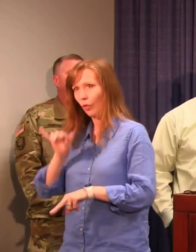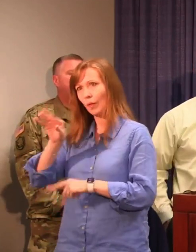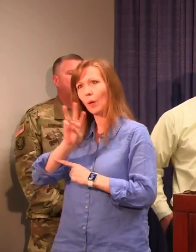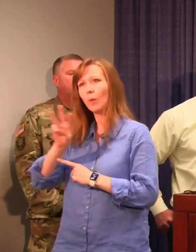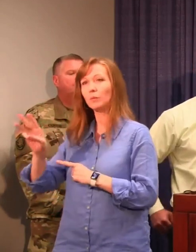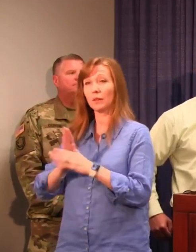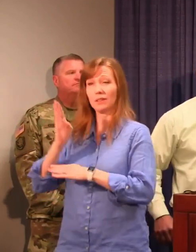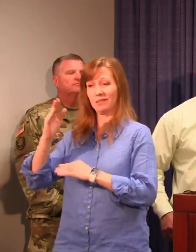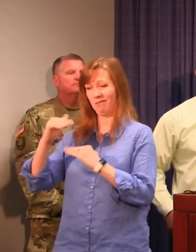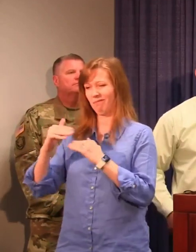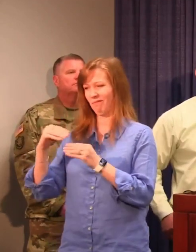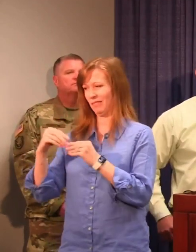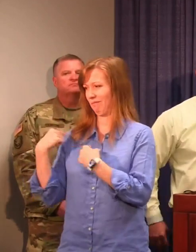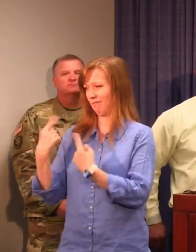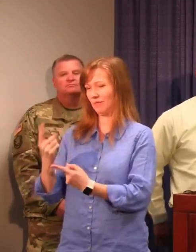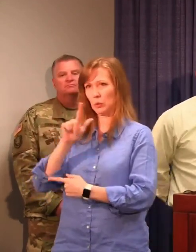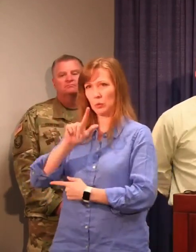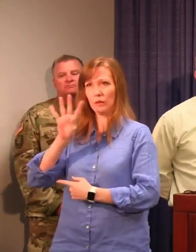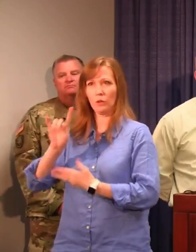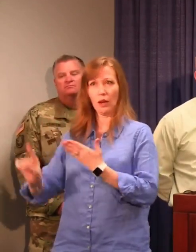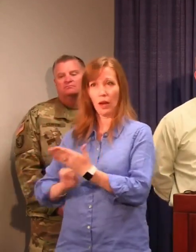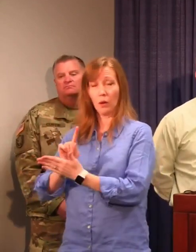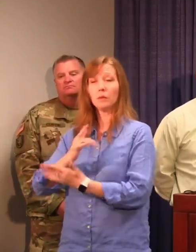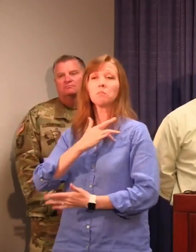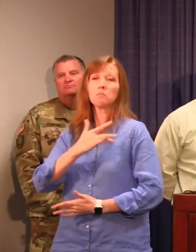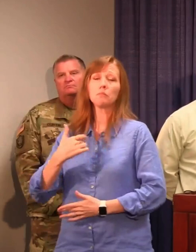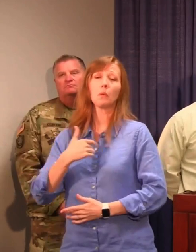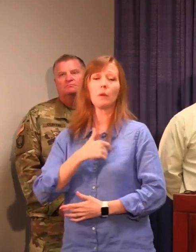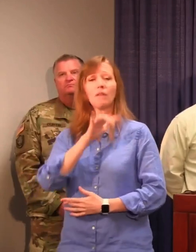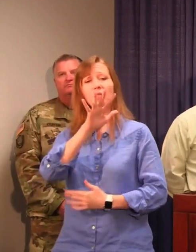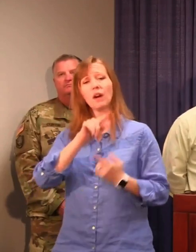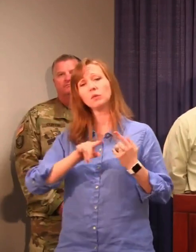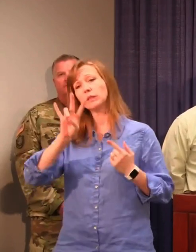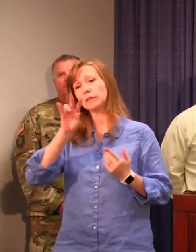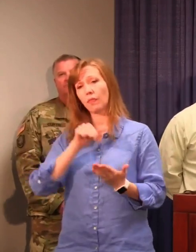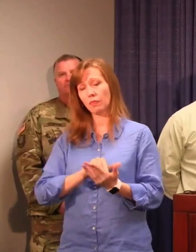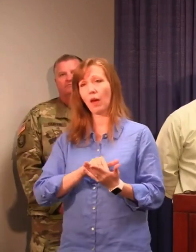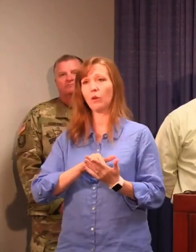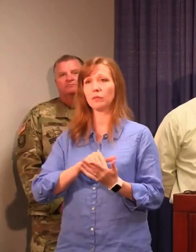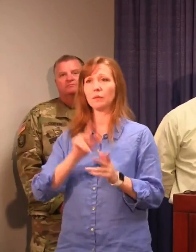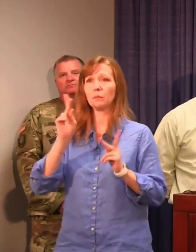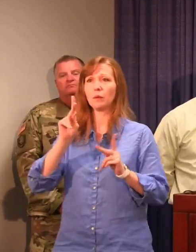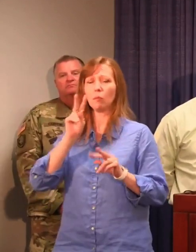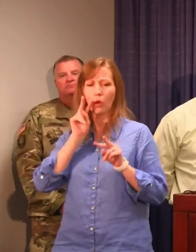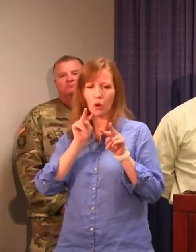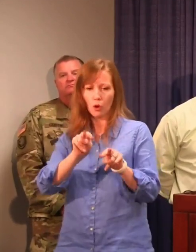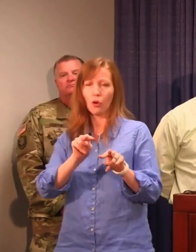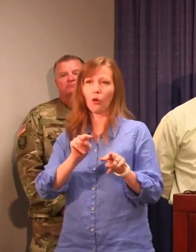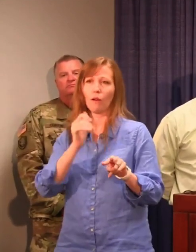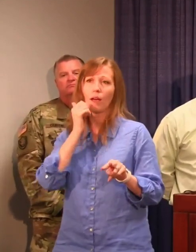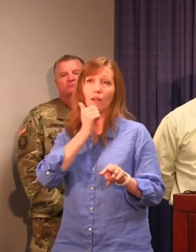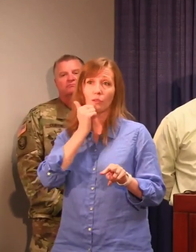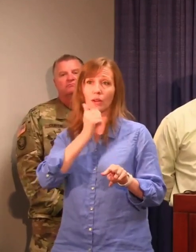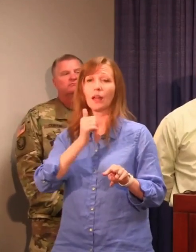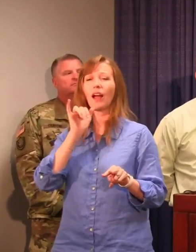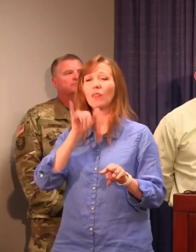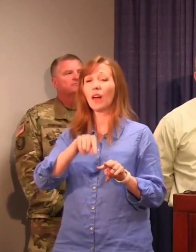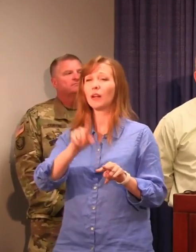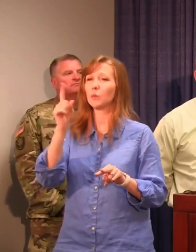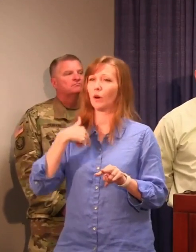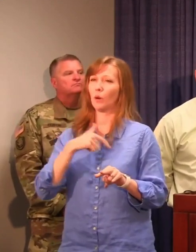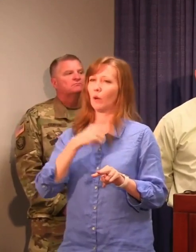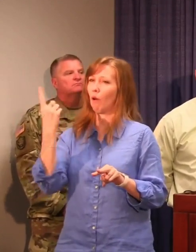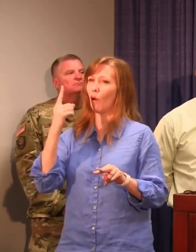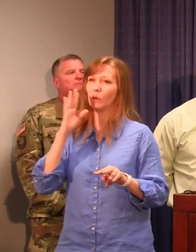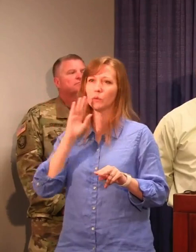get about 5,000 to 7,000 visitors a day, and that's the most central location for road closures, where we work with state police